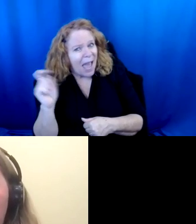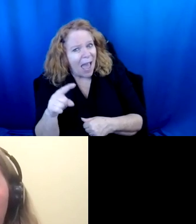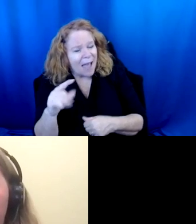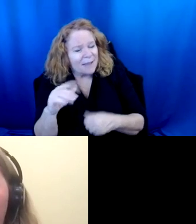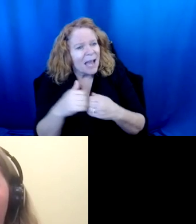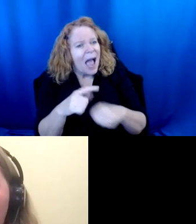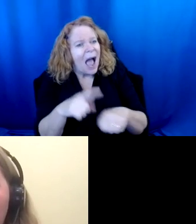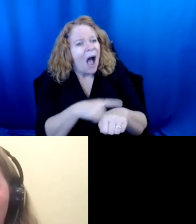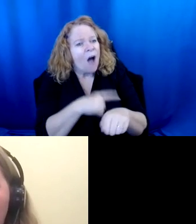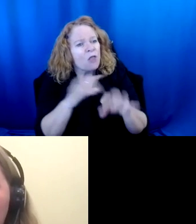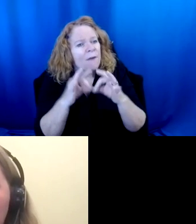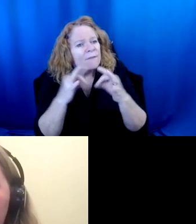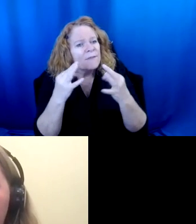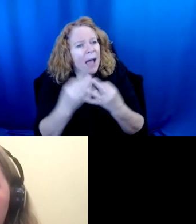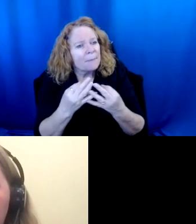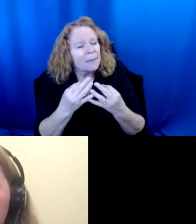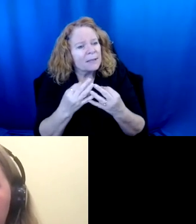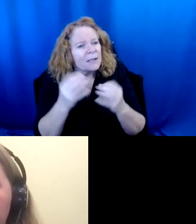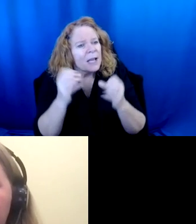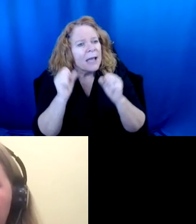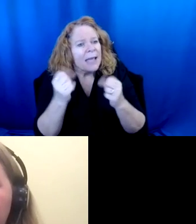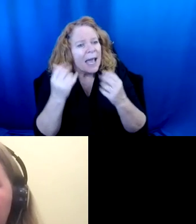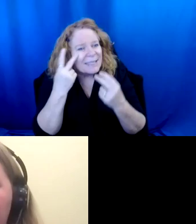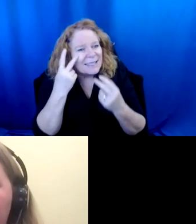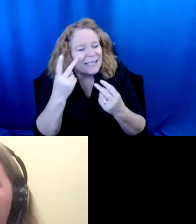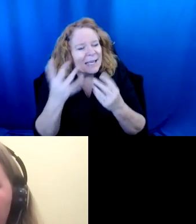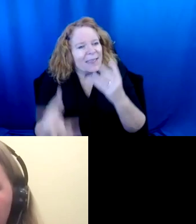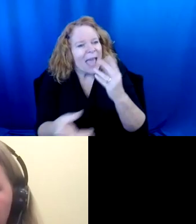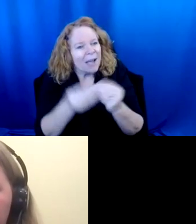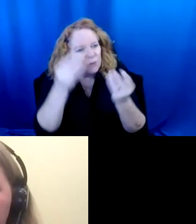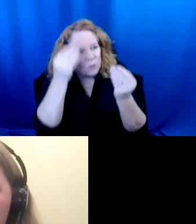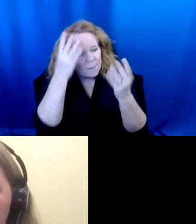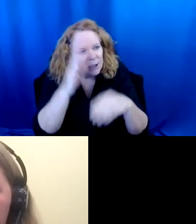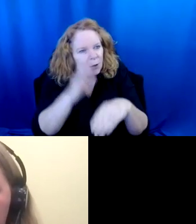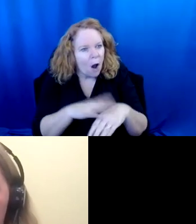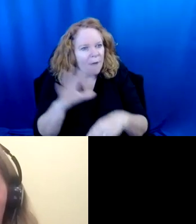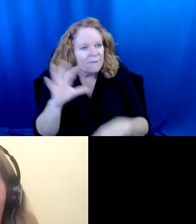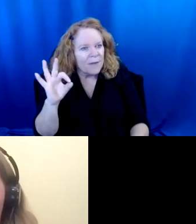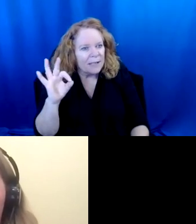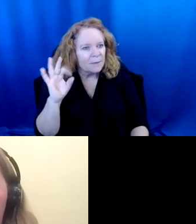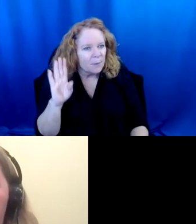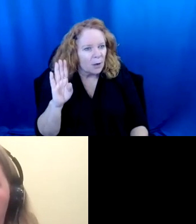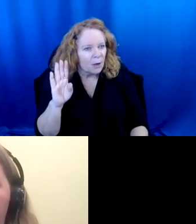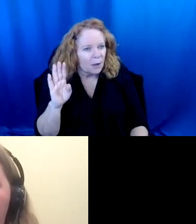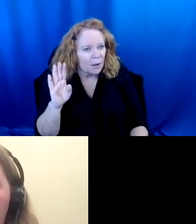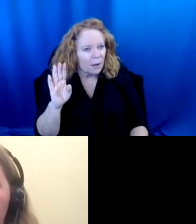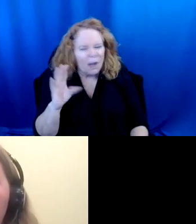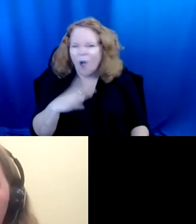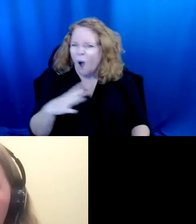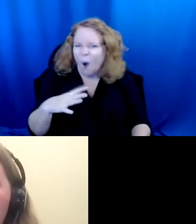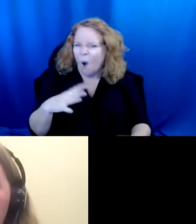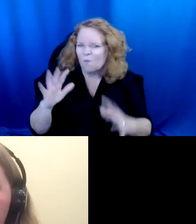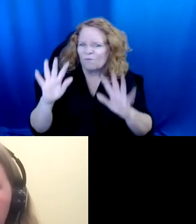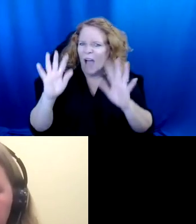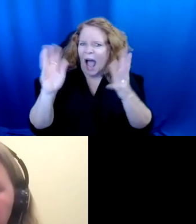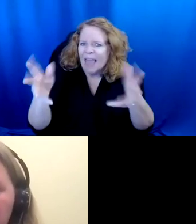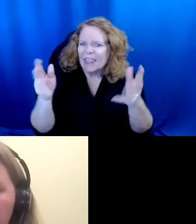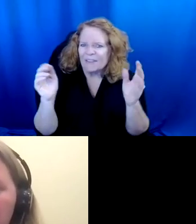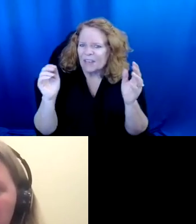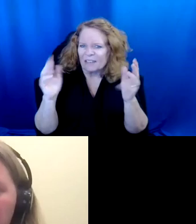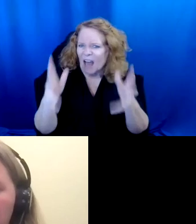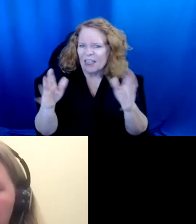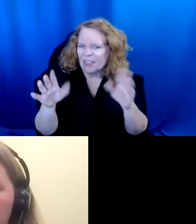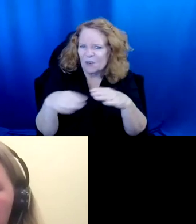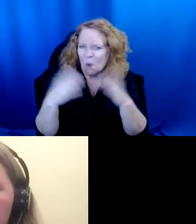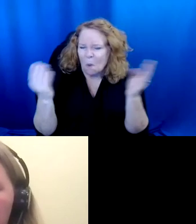the families will have access to the additional materials on Facebook. Oh, I will just leave it there. I'll leave it open.